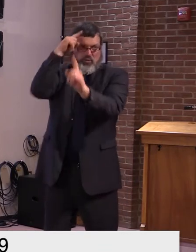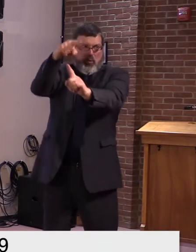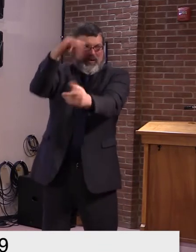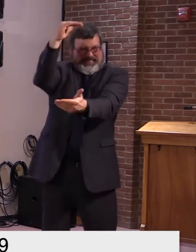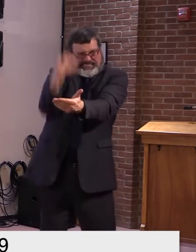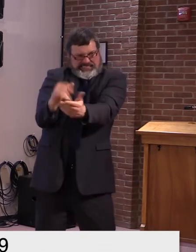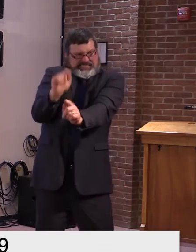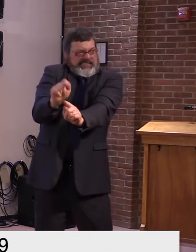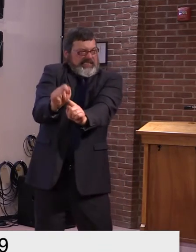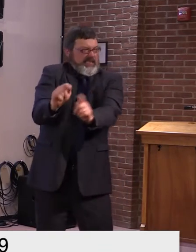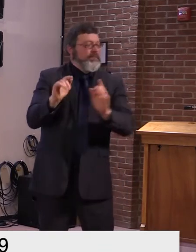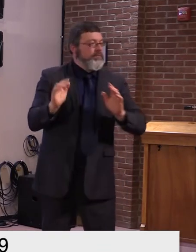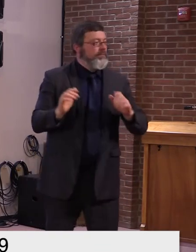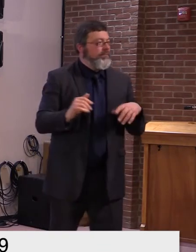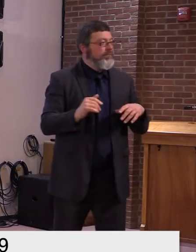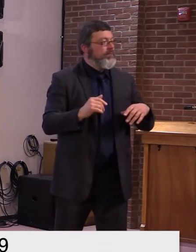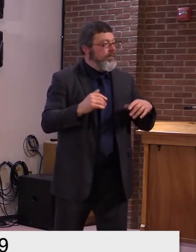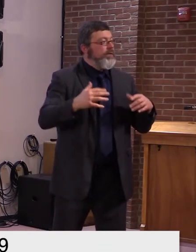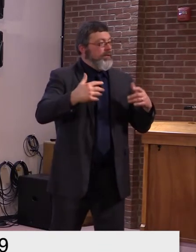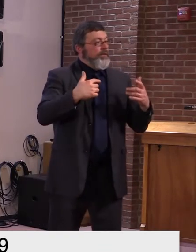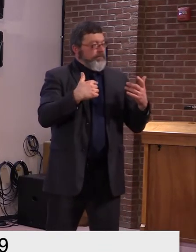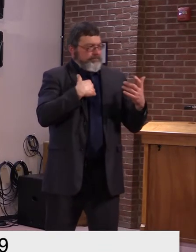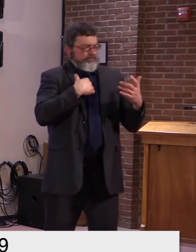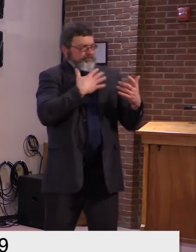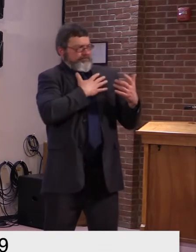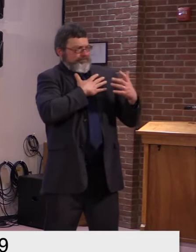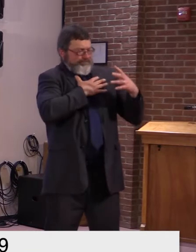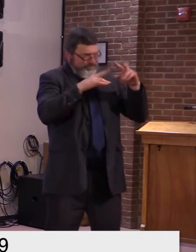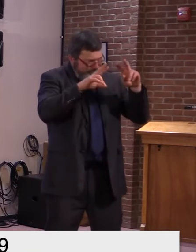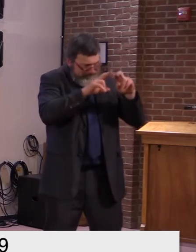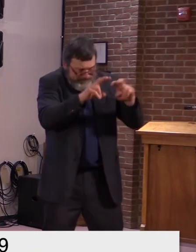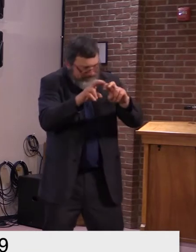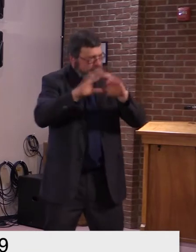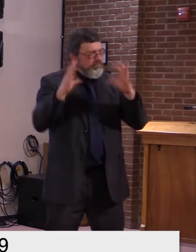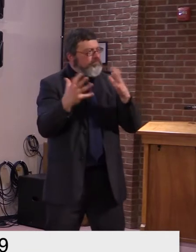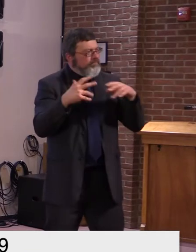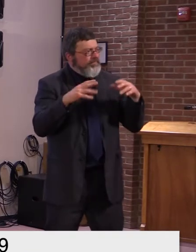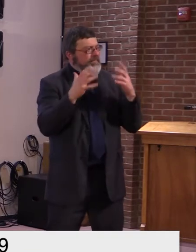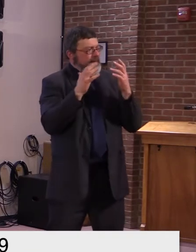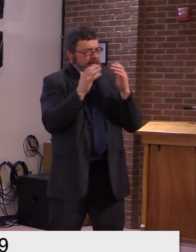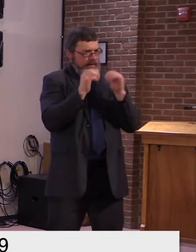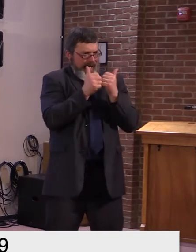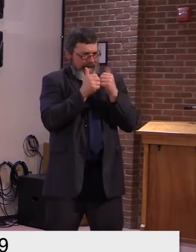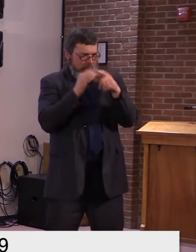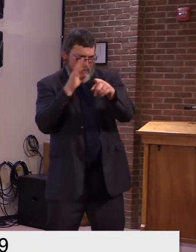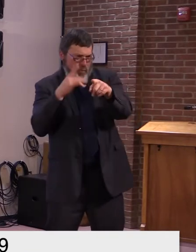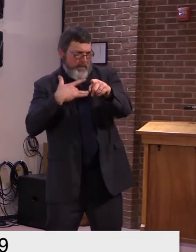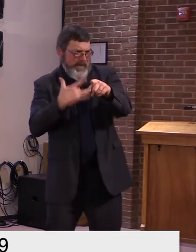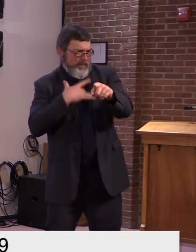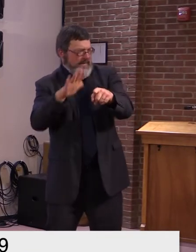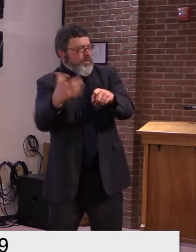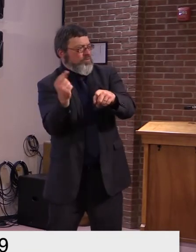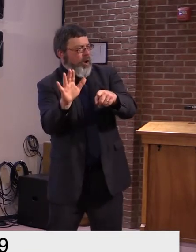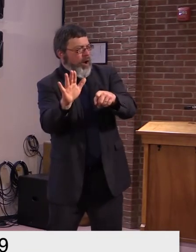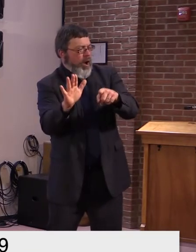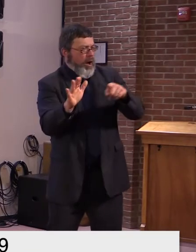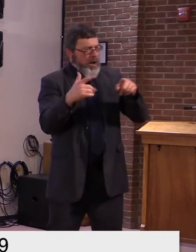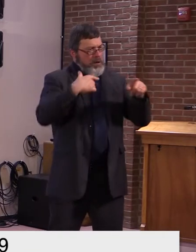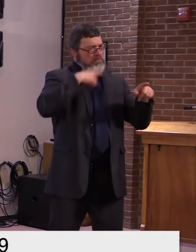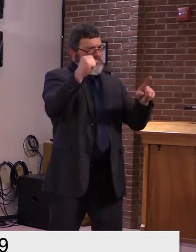how many Vermonters might need hospital care and developed a range of possible outcomes from more pessimistic to more